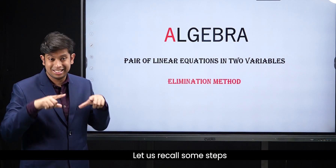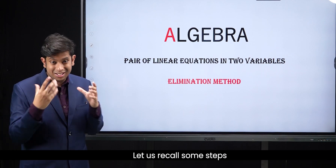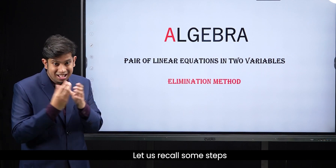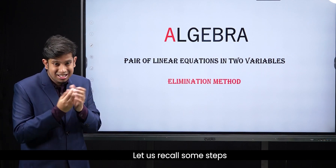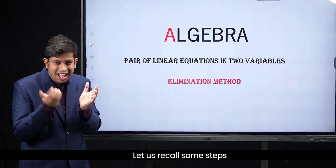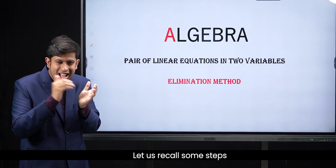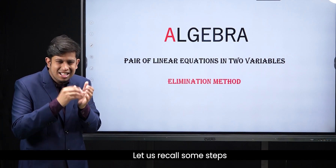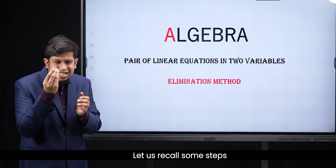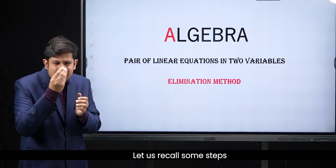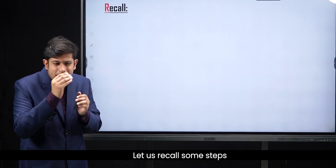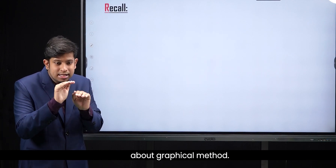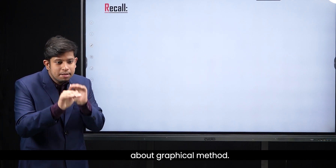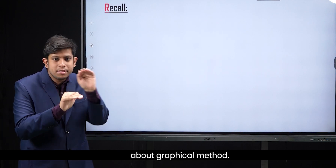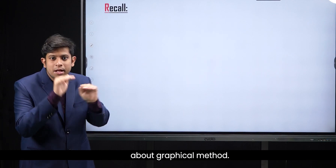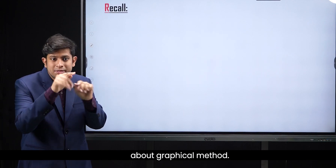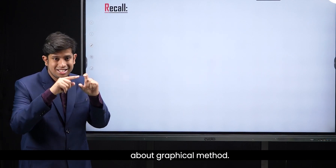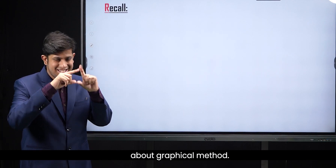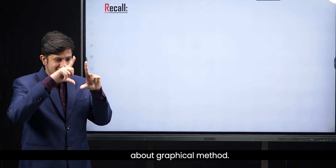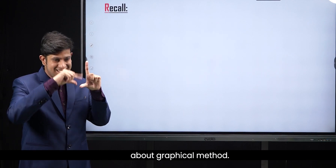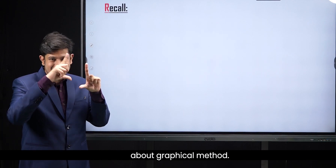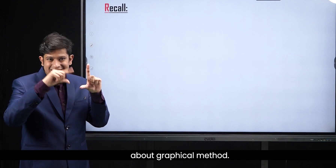Let us recall some steps about graphical method.